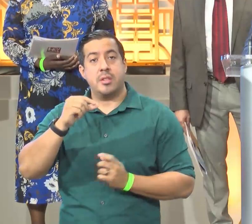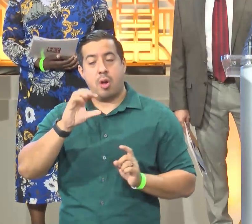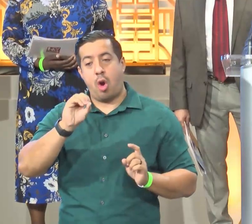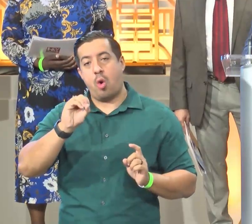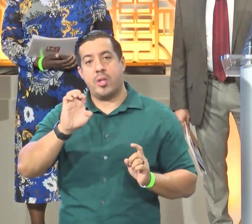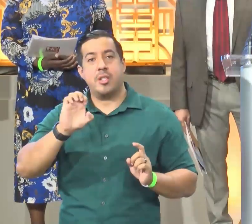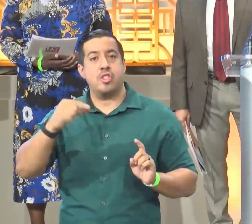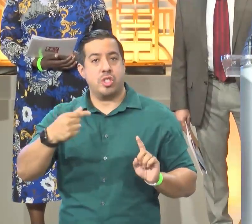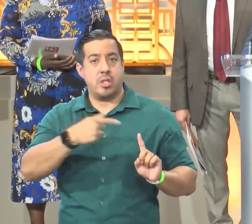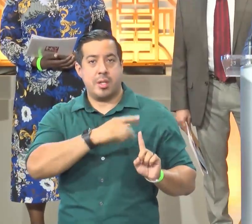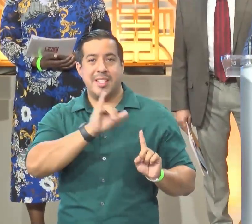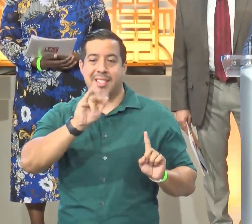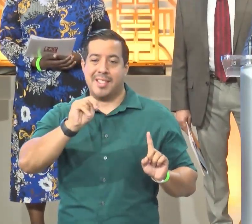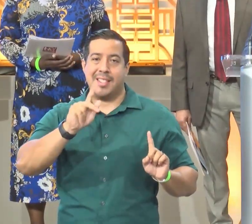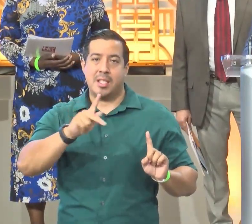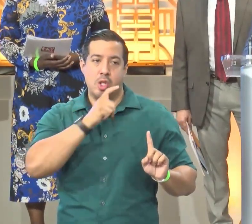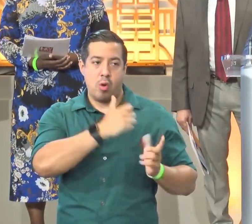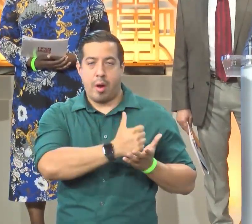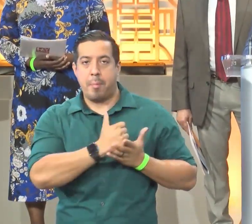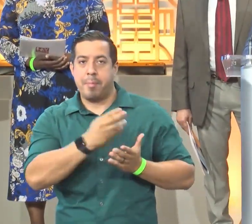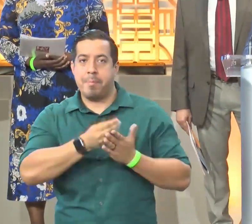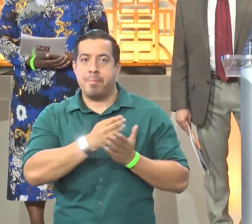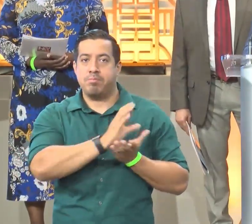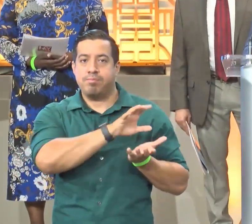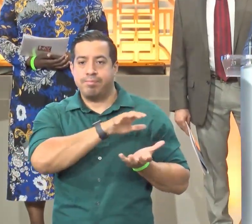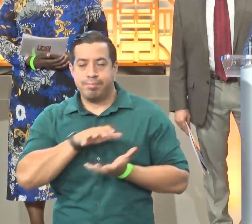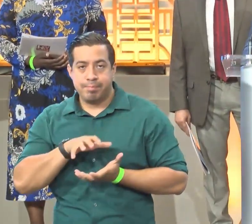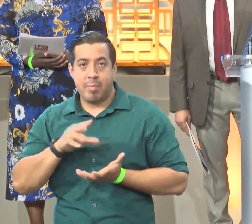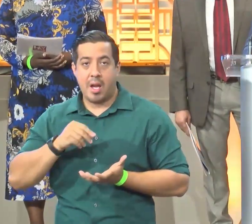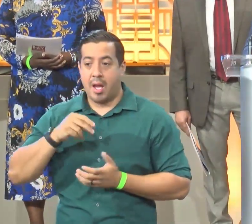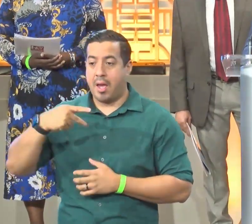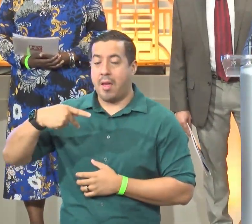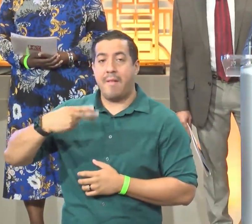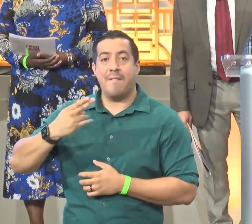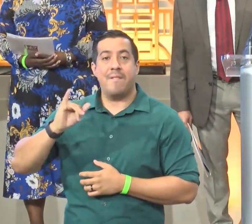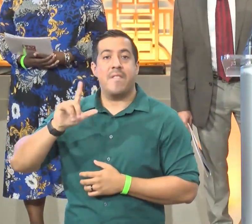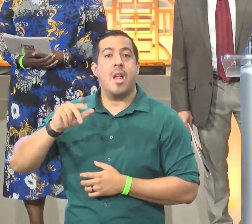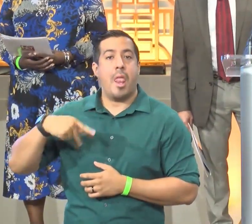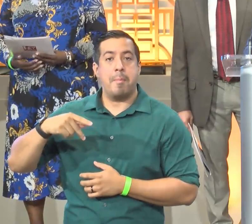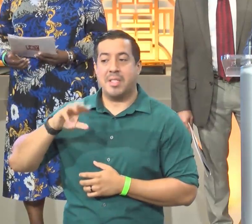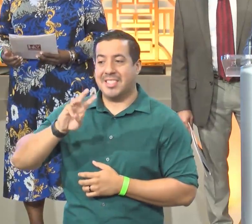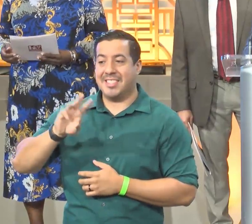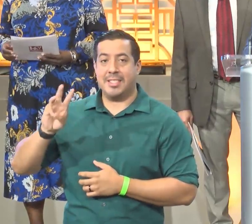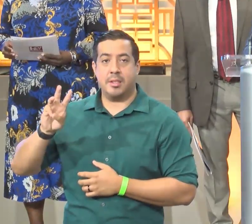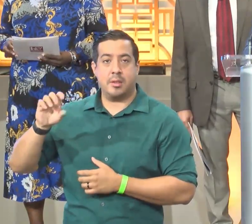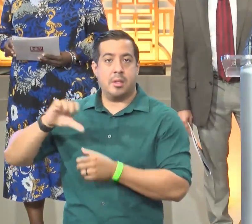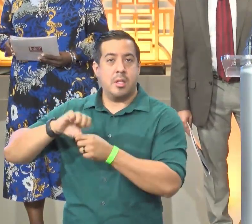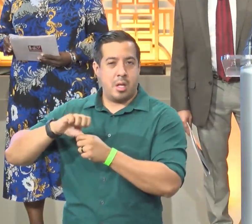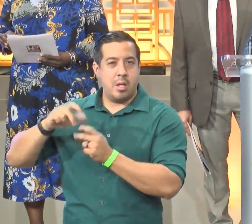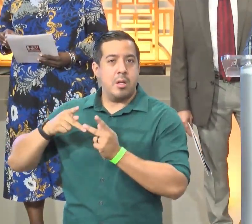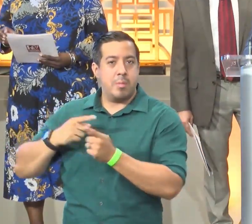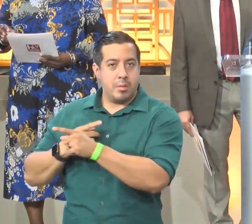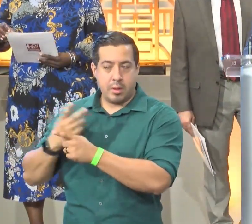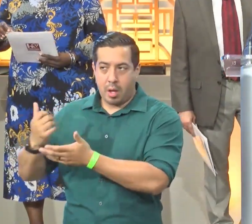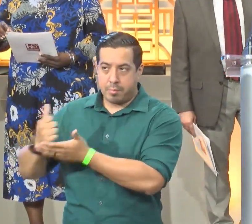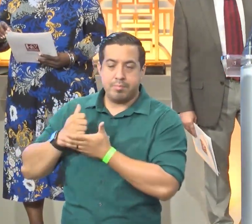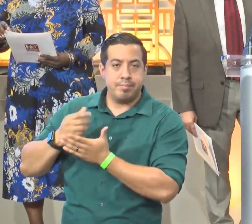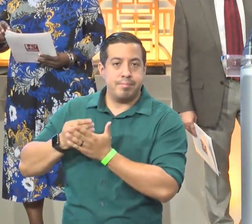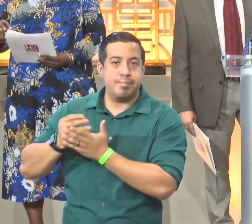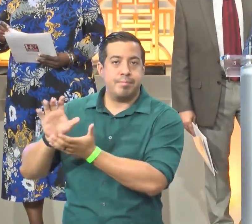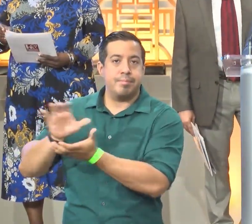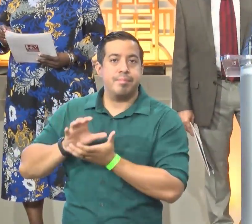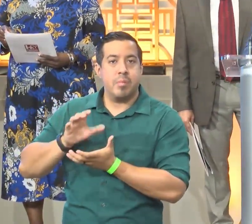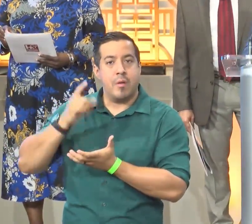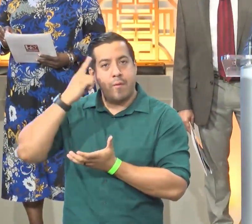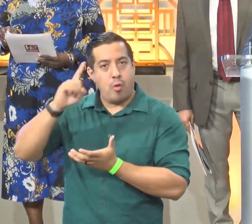the Greater Houston Community Foundation, and Phillips 66, to put together a Houston blueprint for adult literacy to be a catalyst